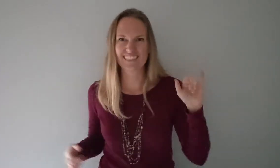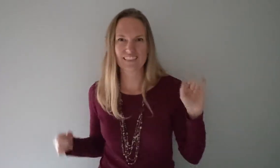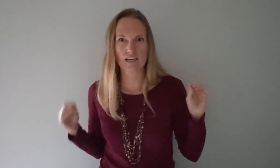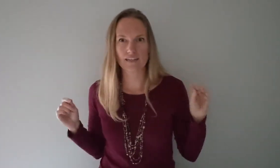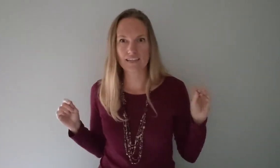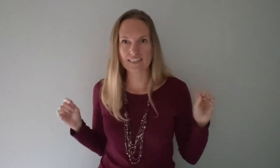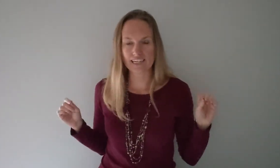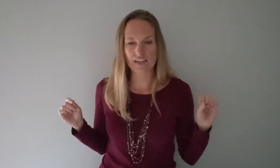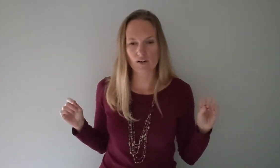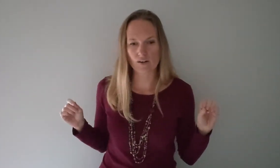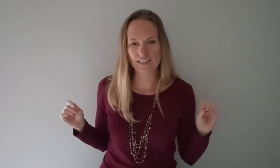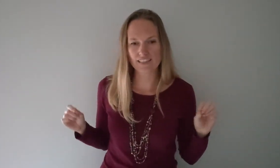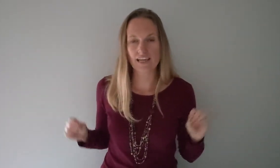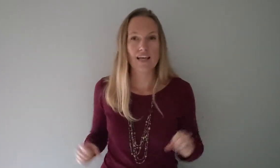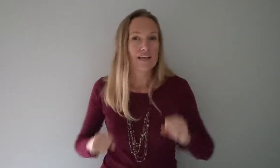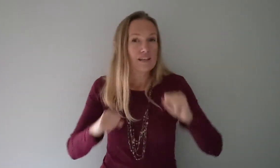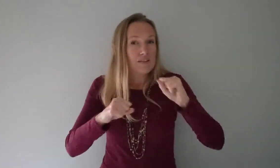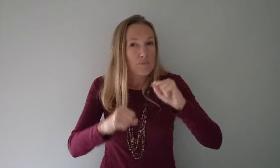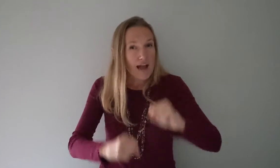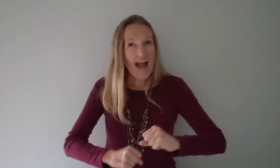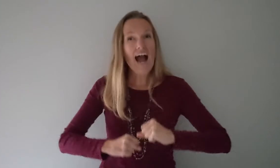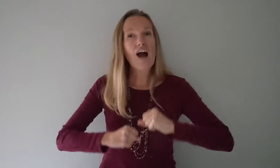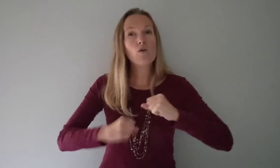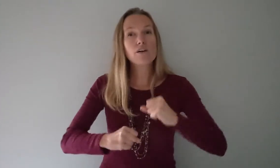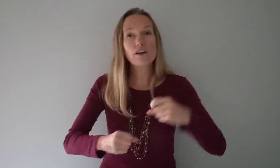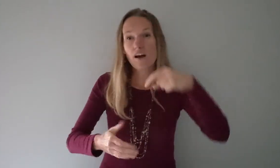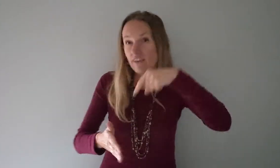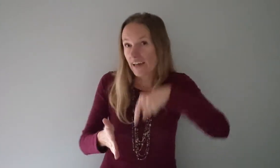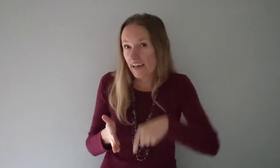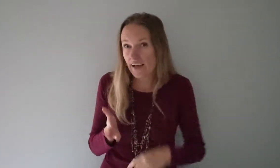that's kind of like a second chorus. The power of hell,